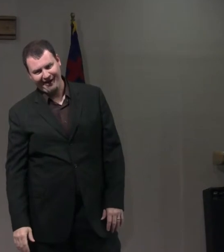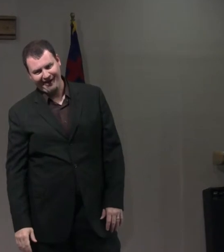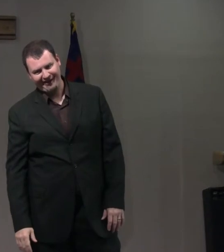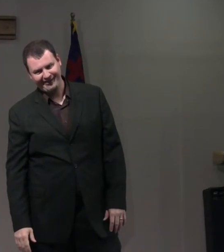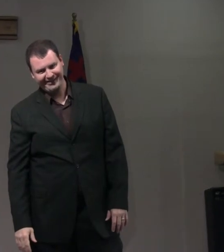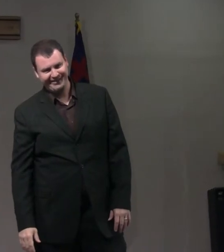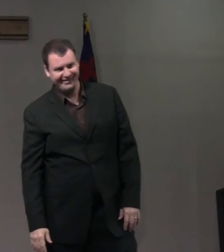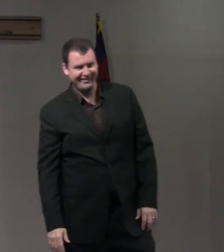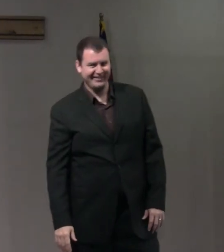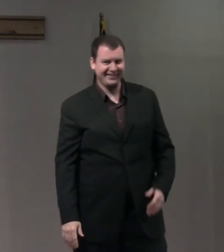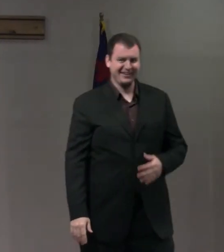eternal.